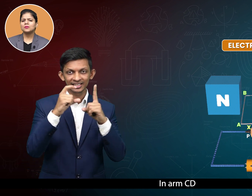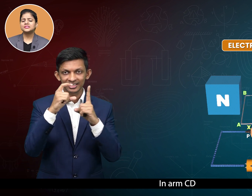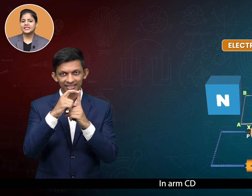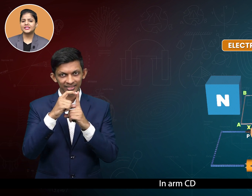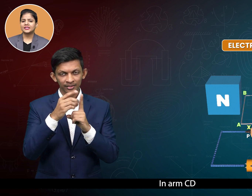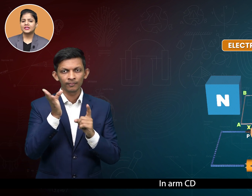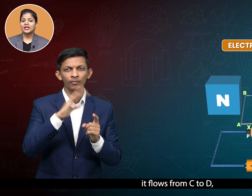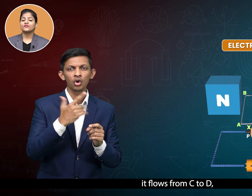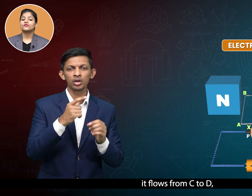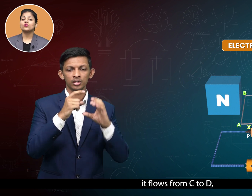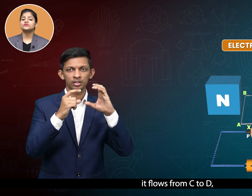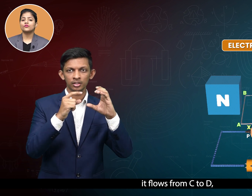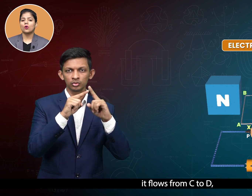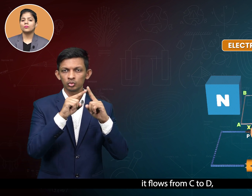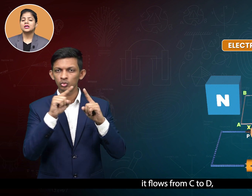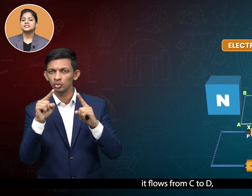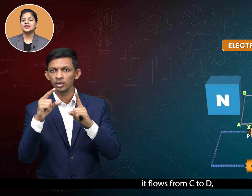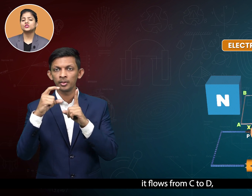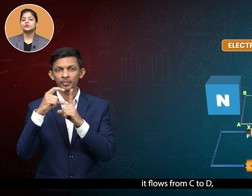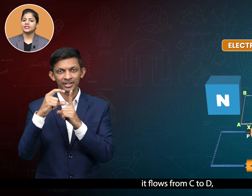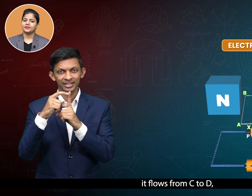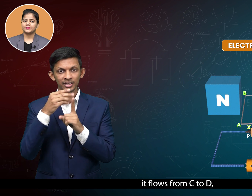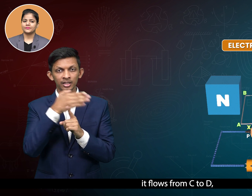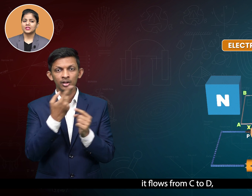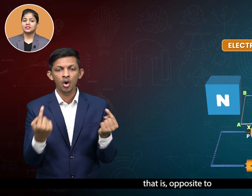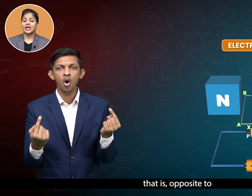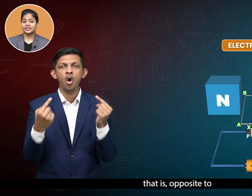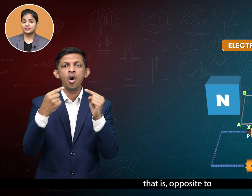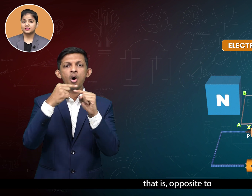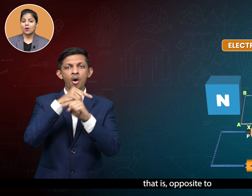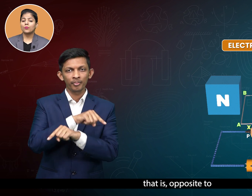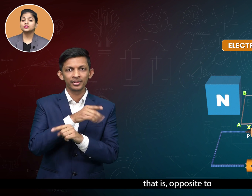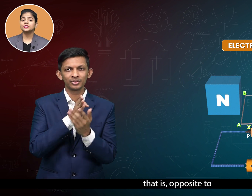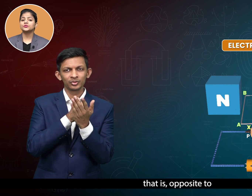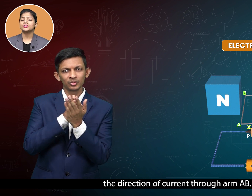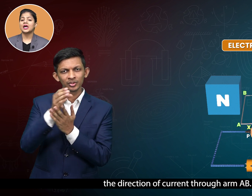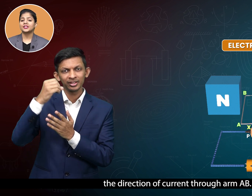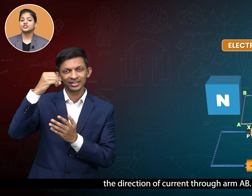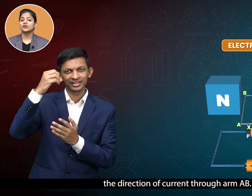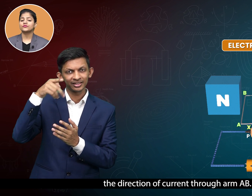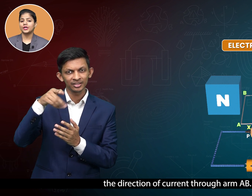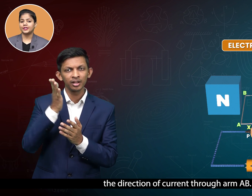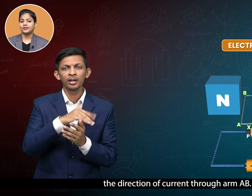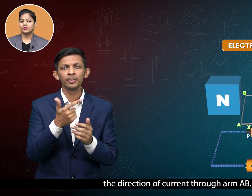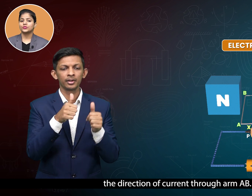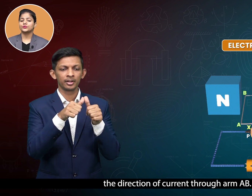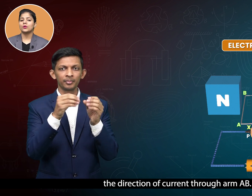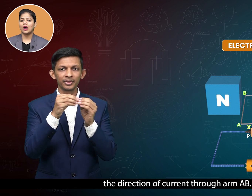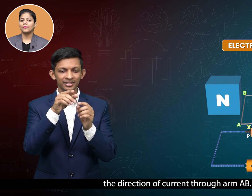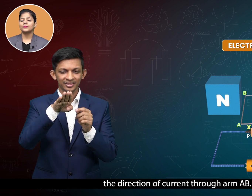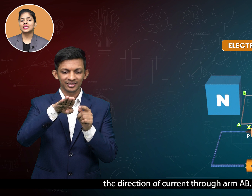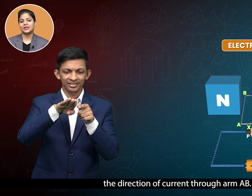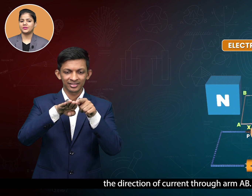In arm CD, it flows from C to D, that is opposite to the direction of current